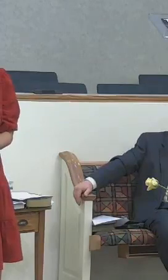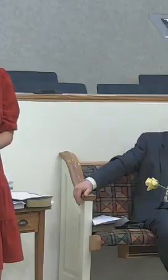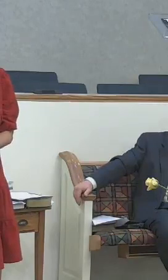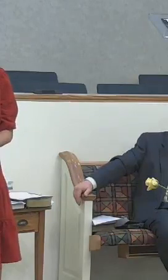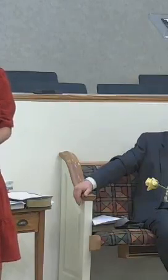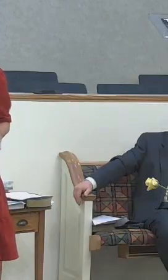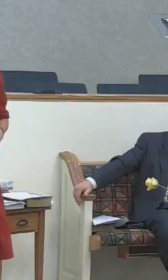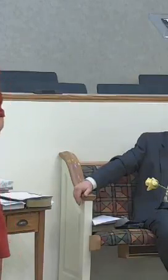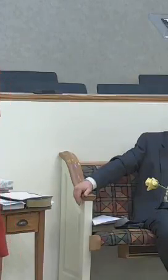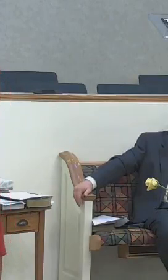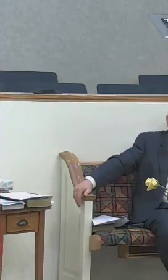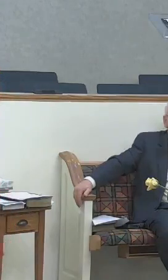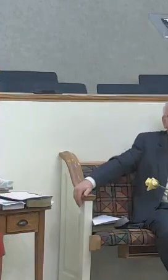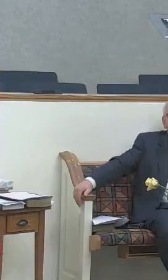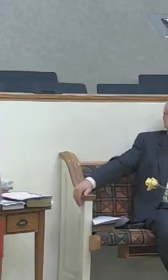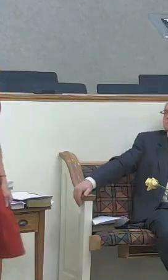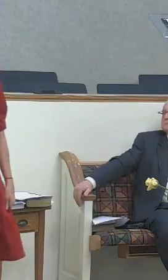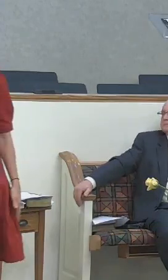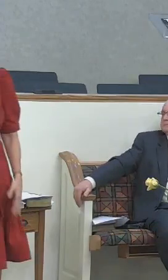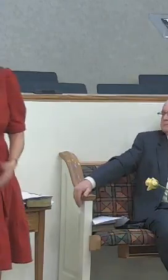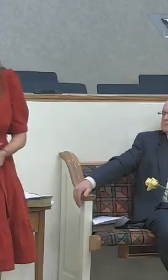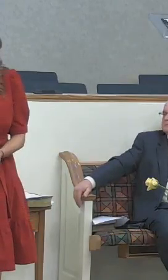Go ahead.